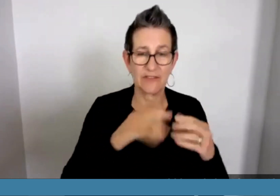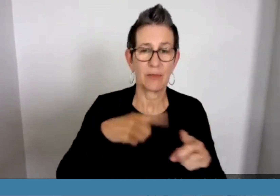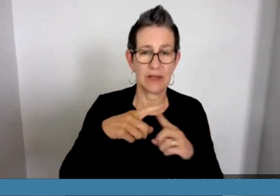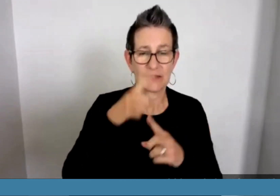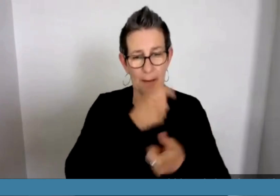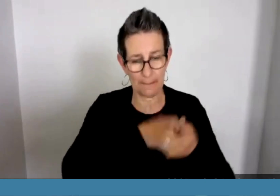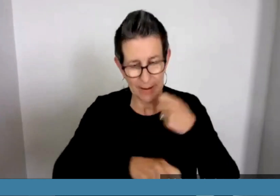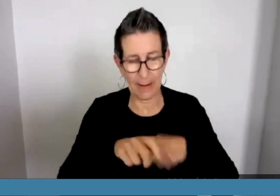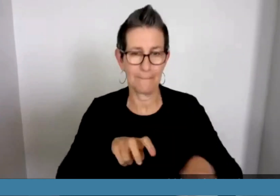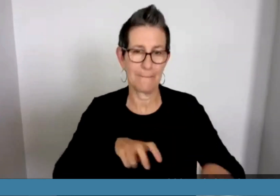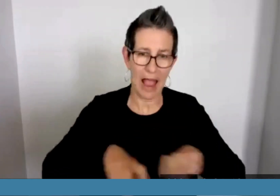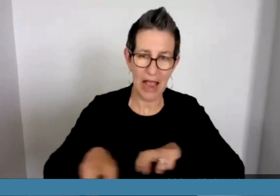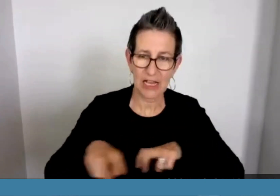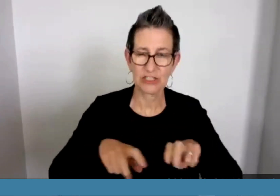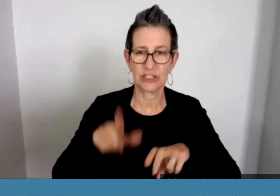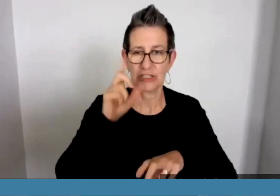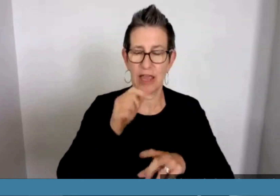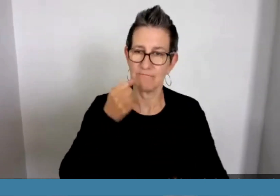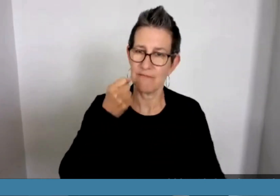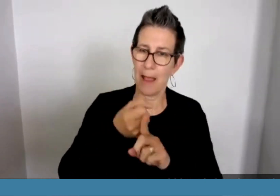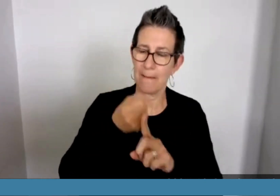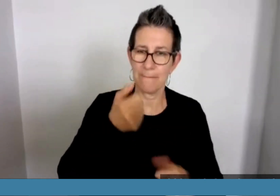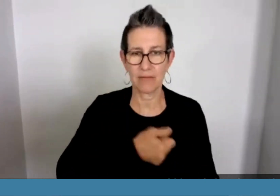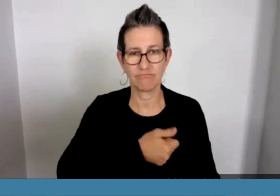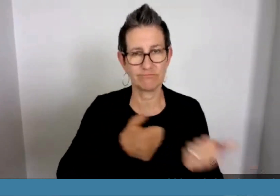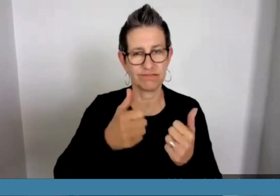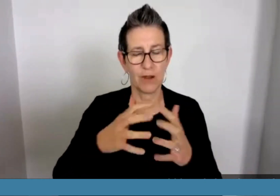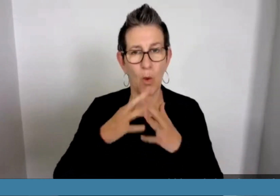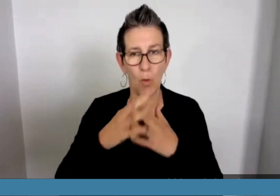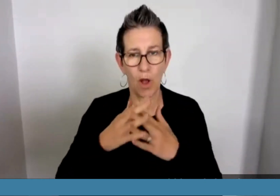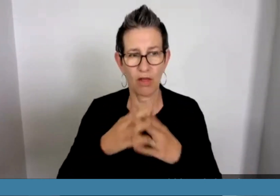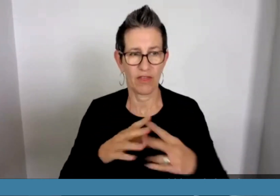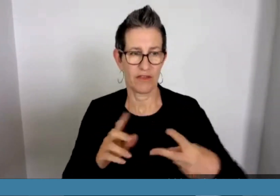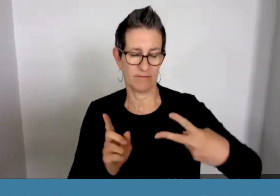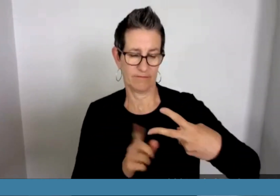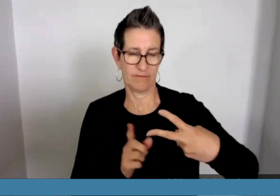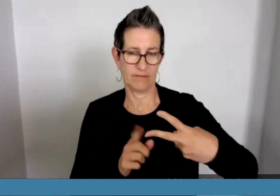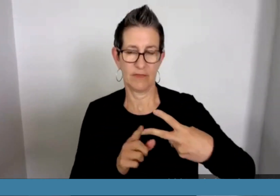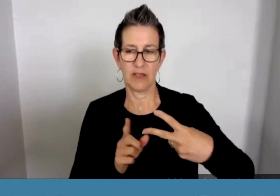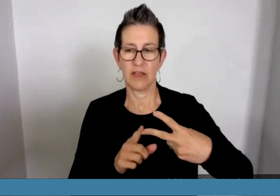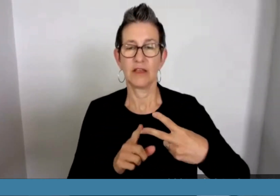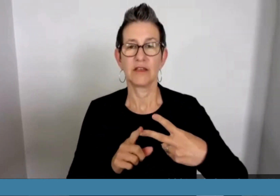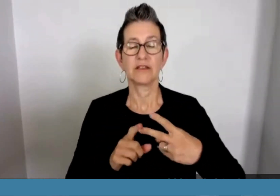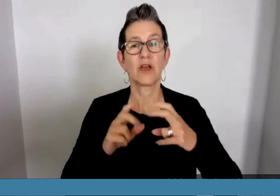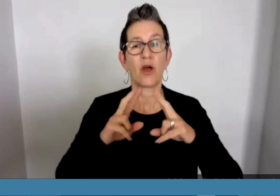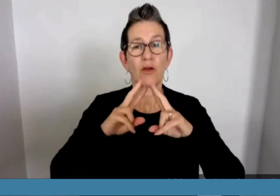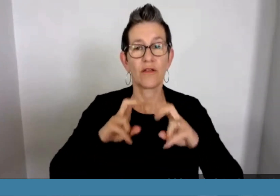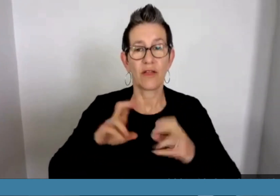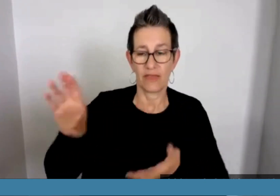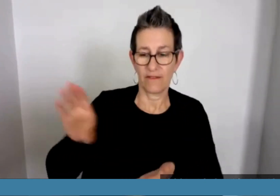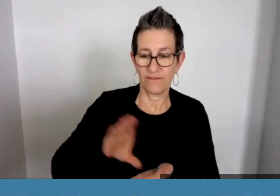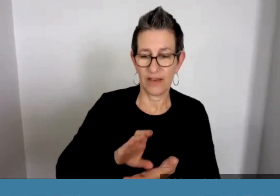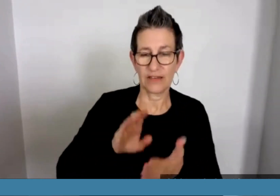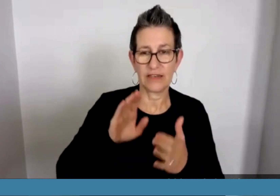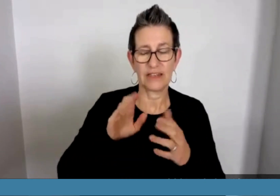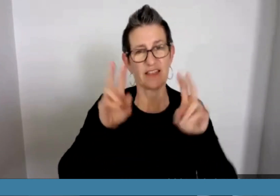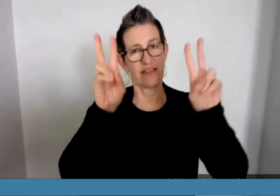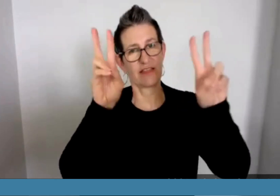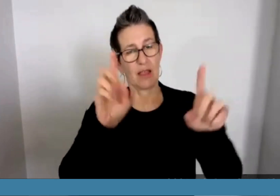impactful. Second, our commissioned research funding focuses on the theme of transition of young